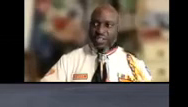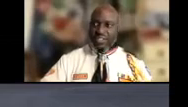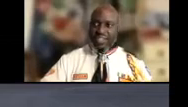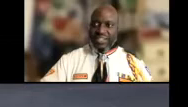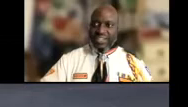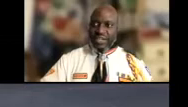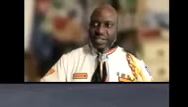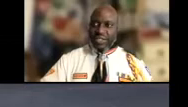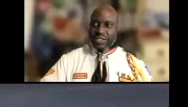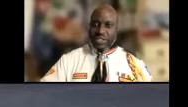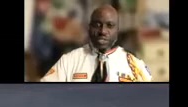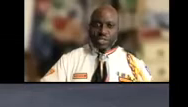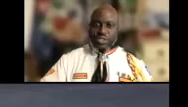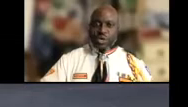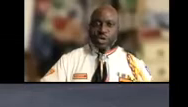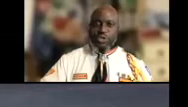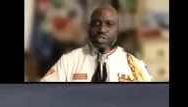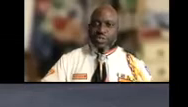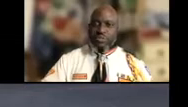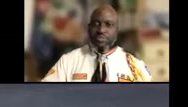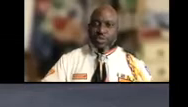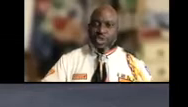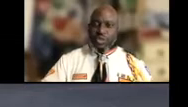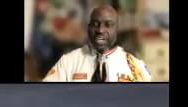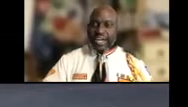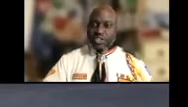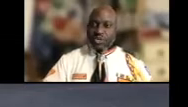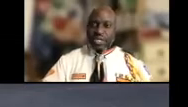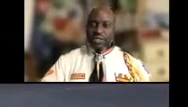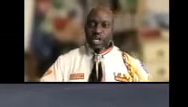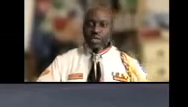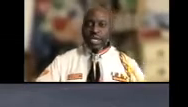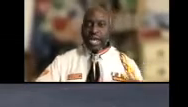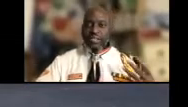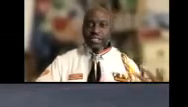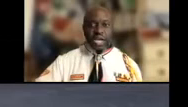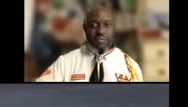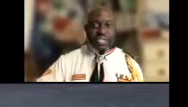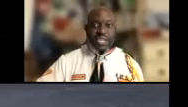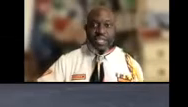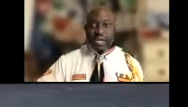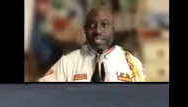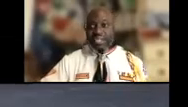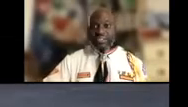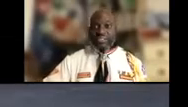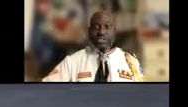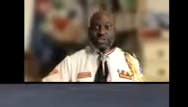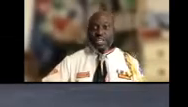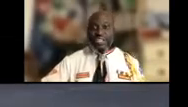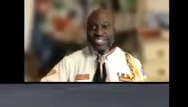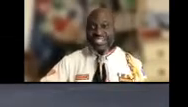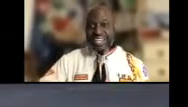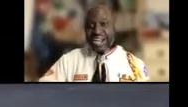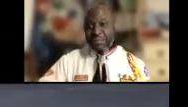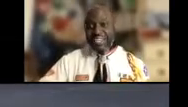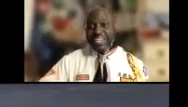here? So, we need all these good guys who can. Okay, I see Abigail. Abigail is